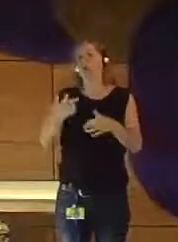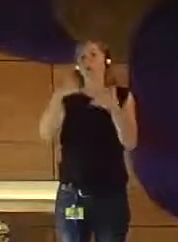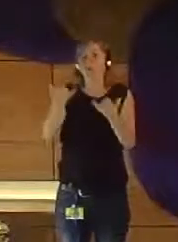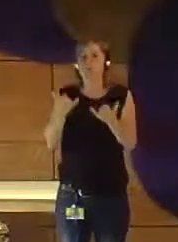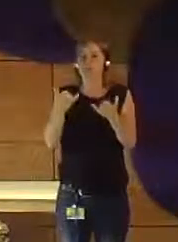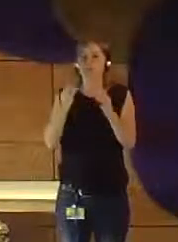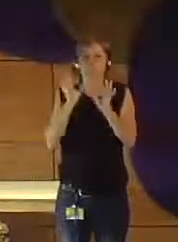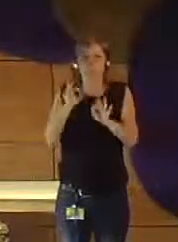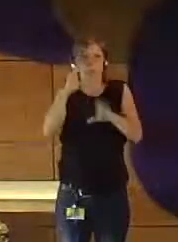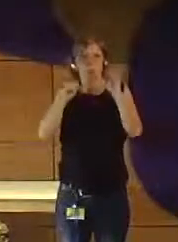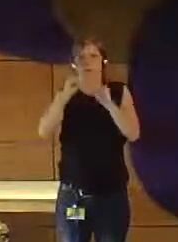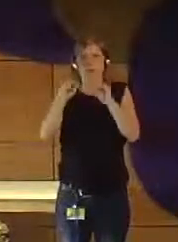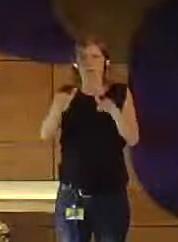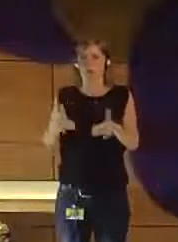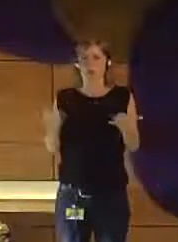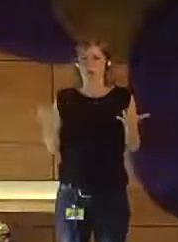The only way to obtain